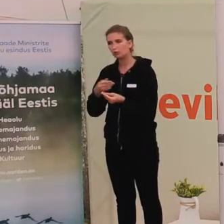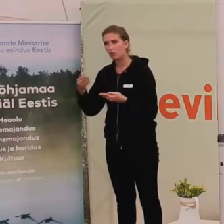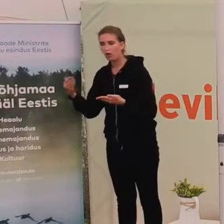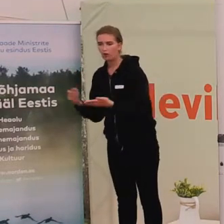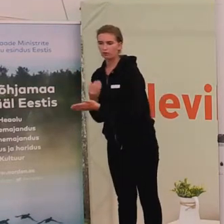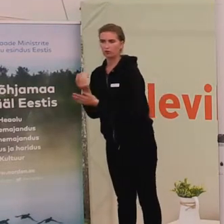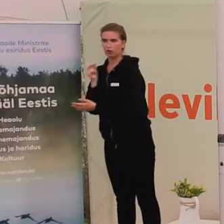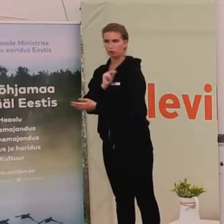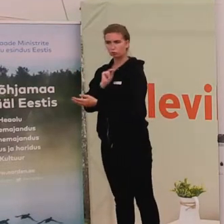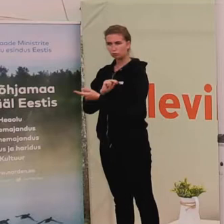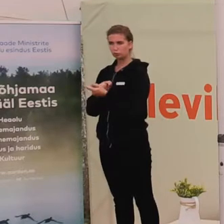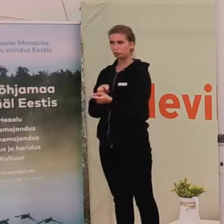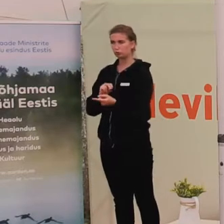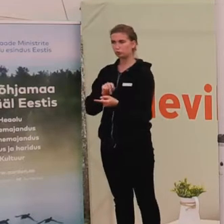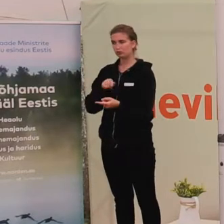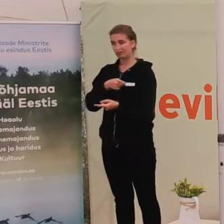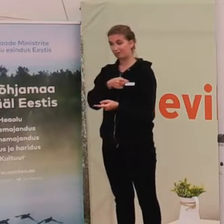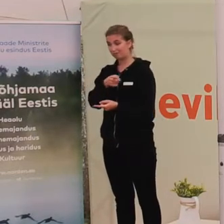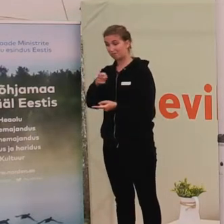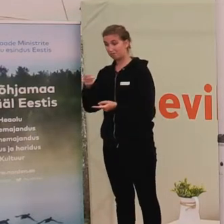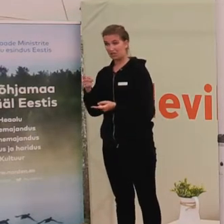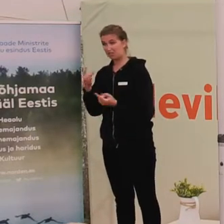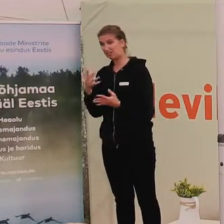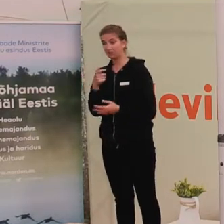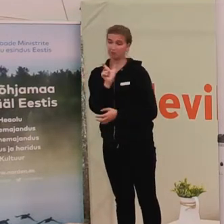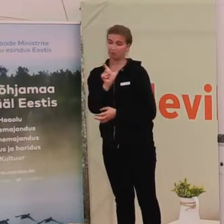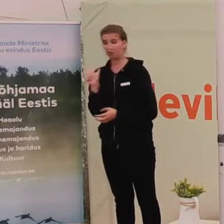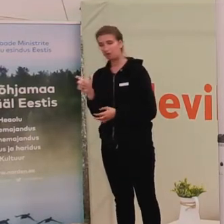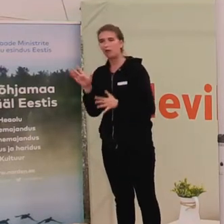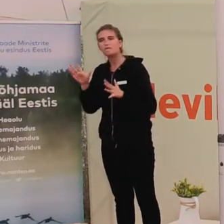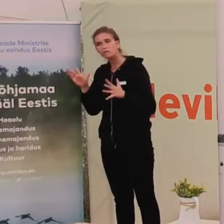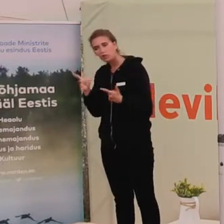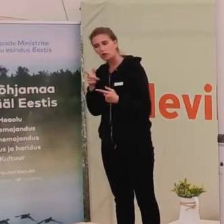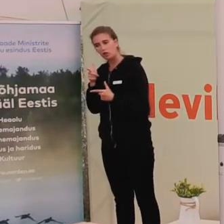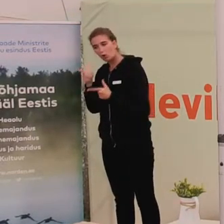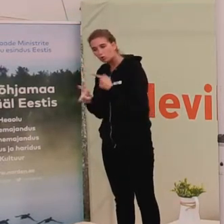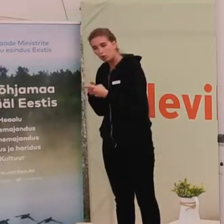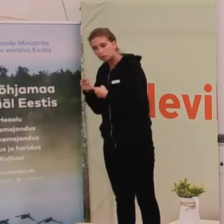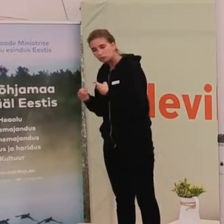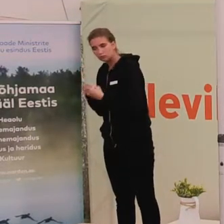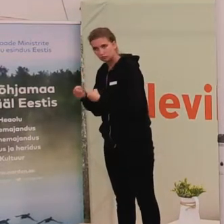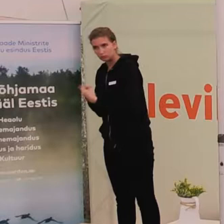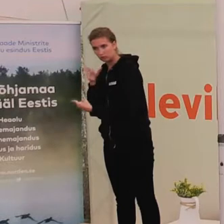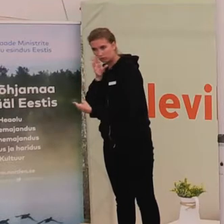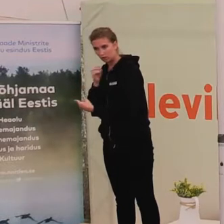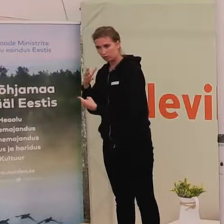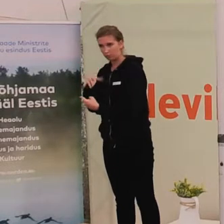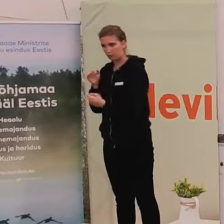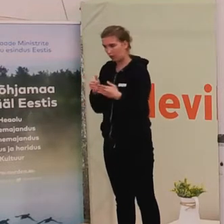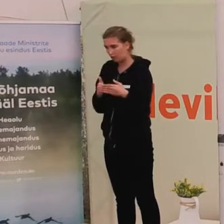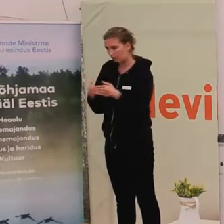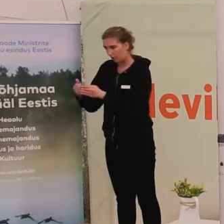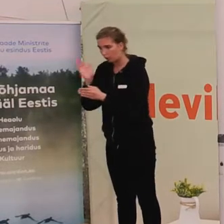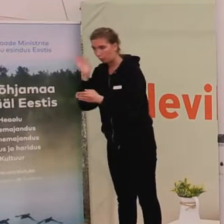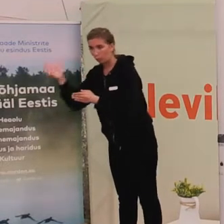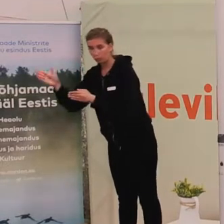priority. Are those just buzzwords, or are those actually happening and influencing our footprint? I